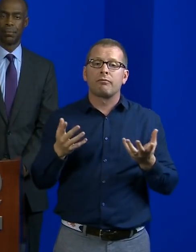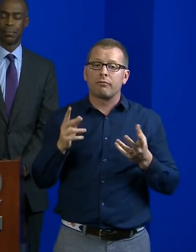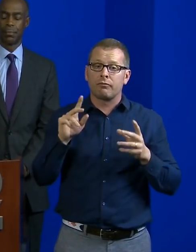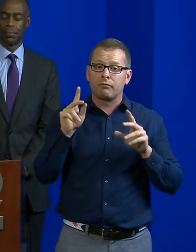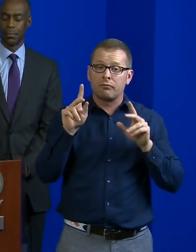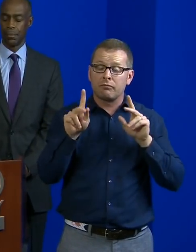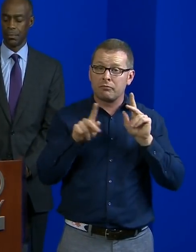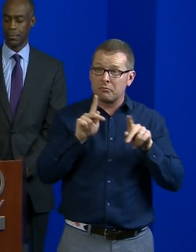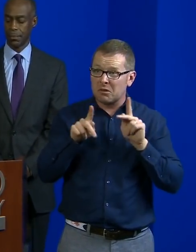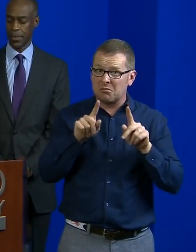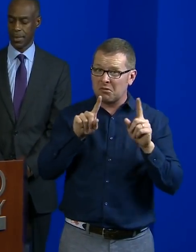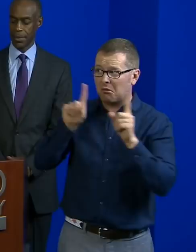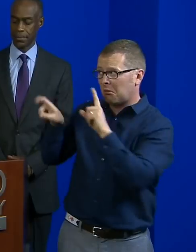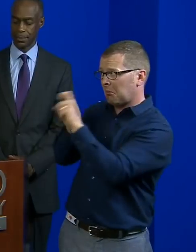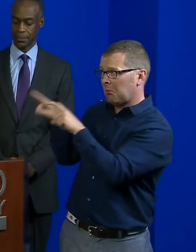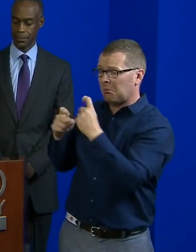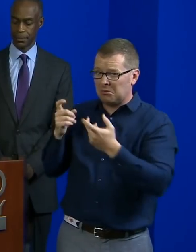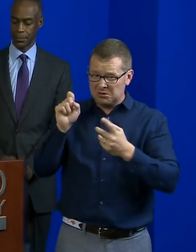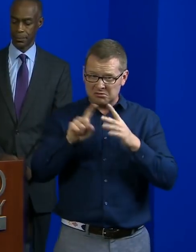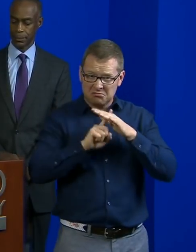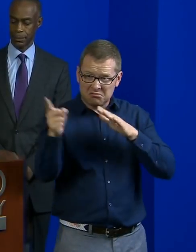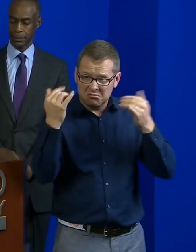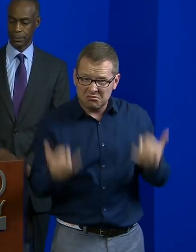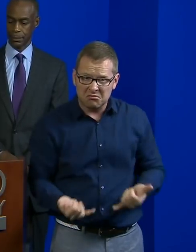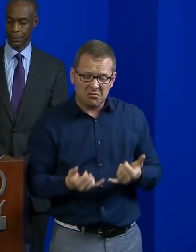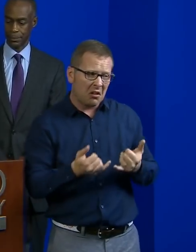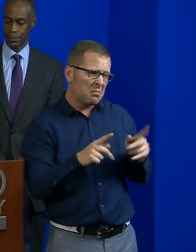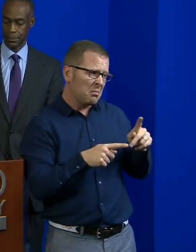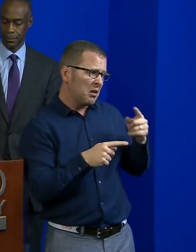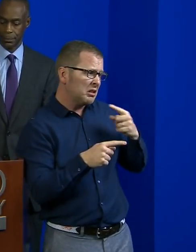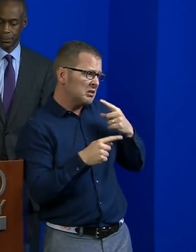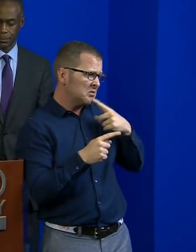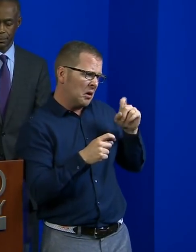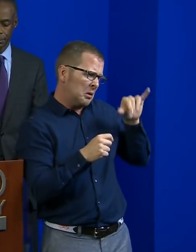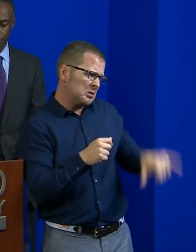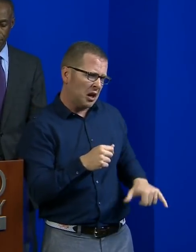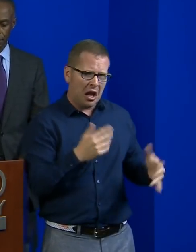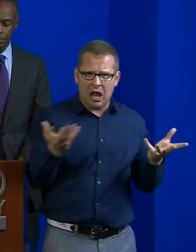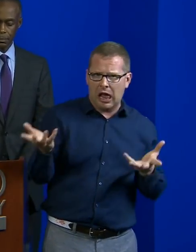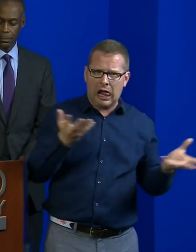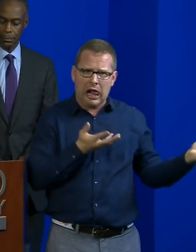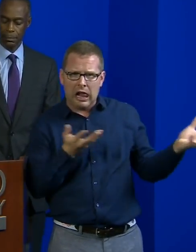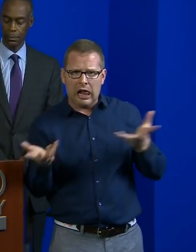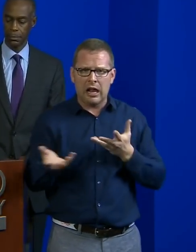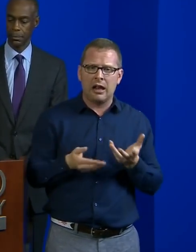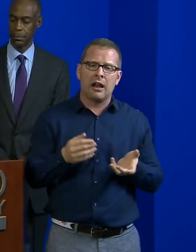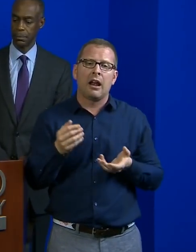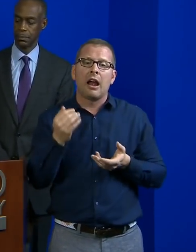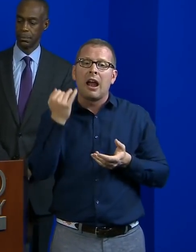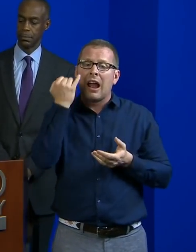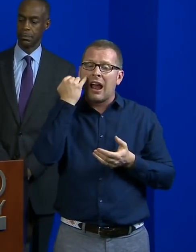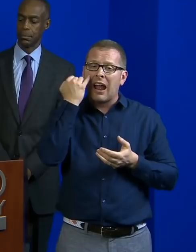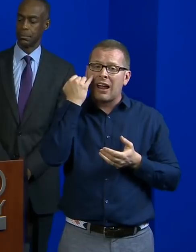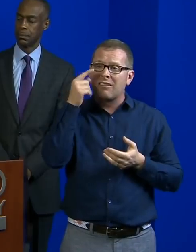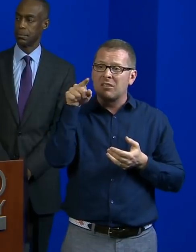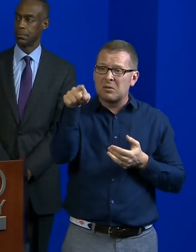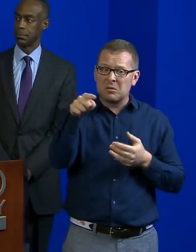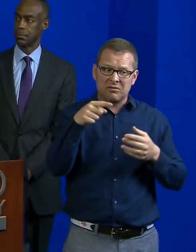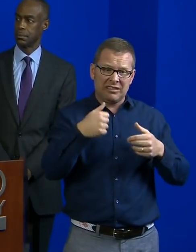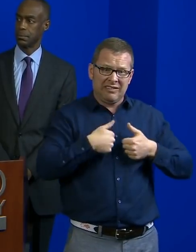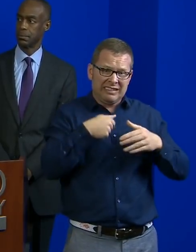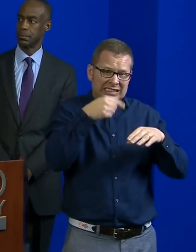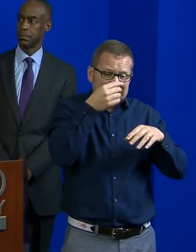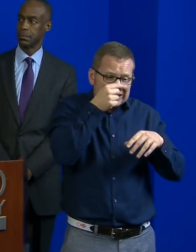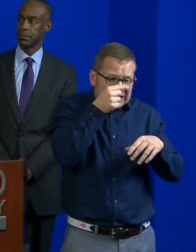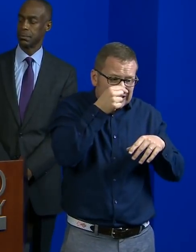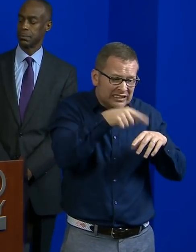don't evacuate? As the mayor said, if you live east on Federal Highway or east of Federal Highway, you want to evacuate. This storm